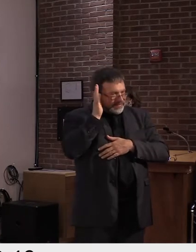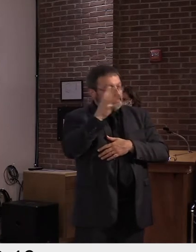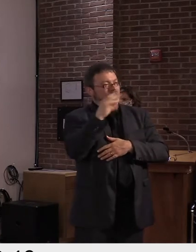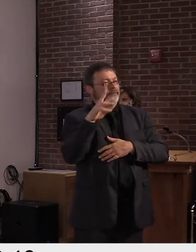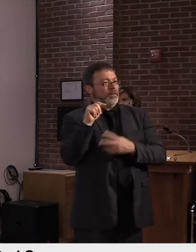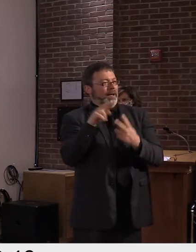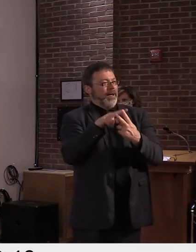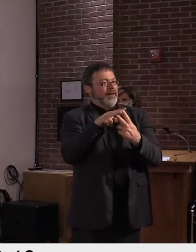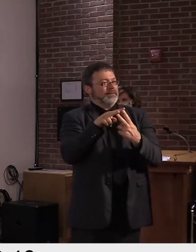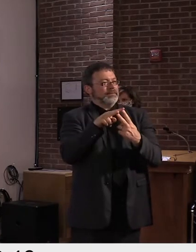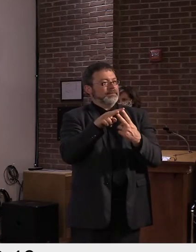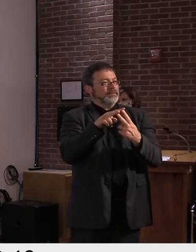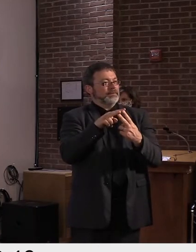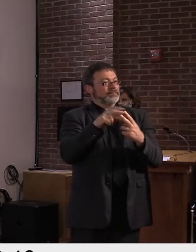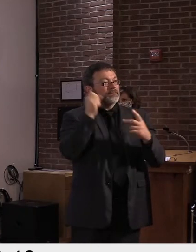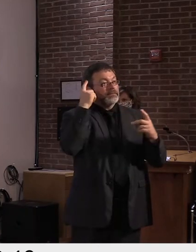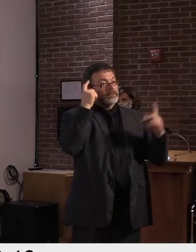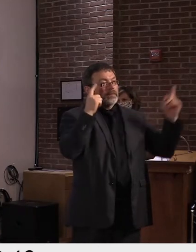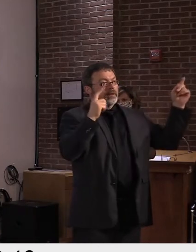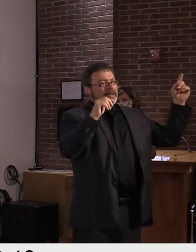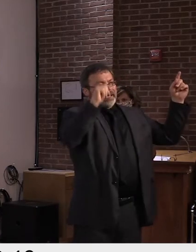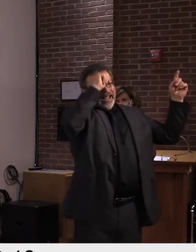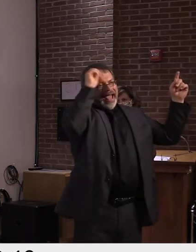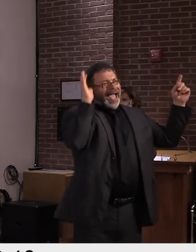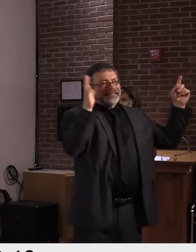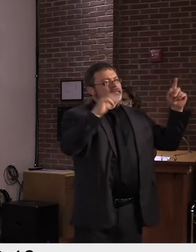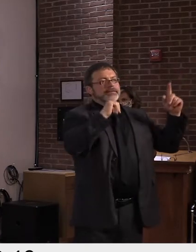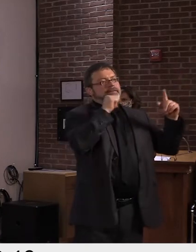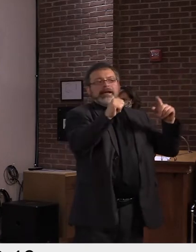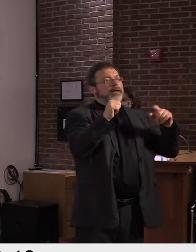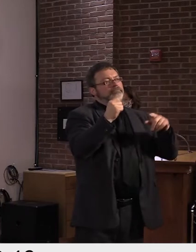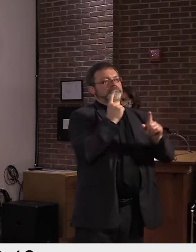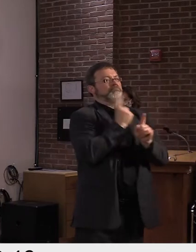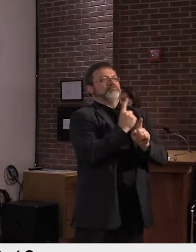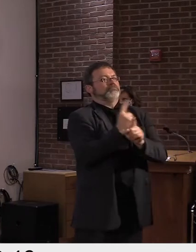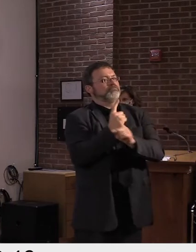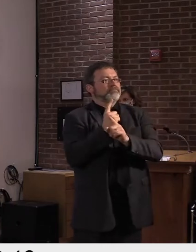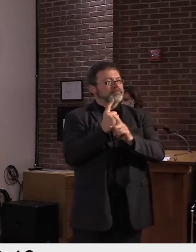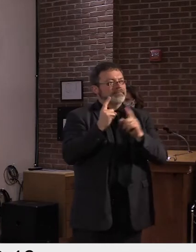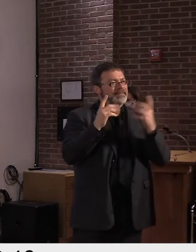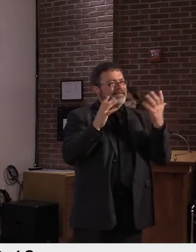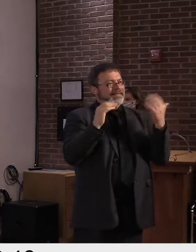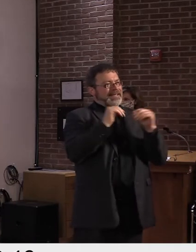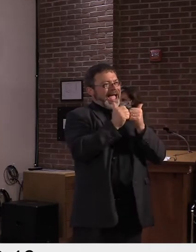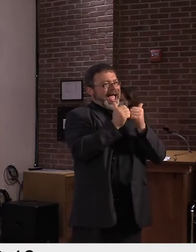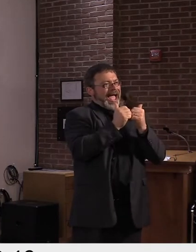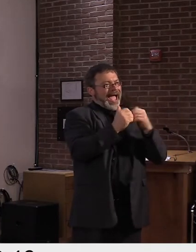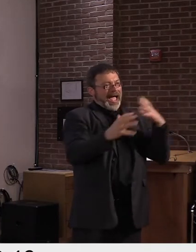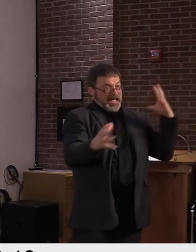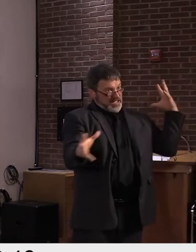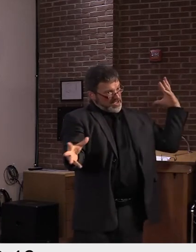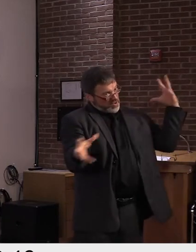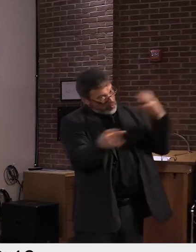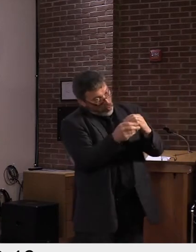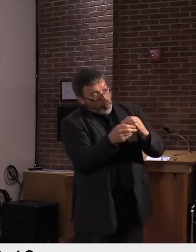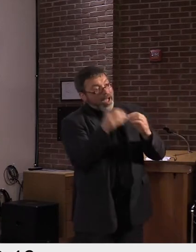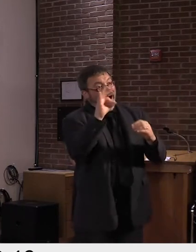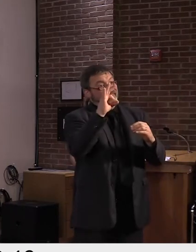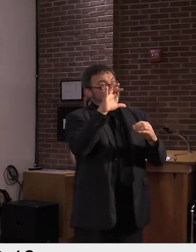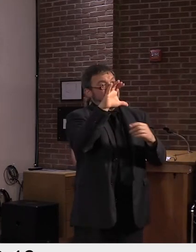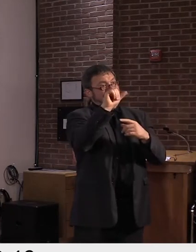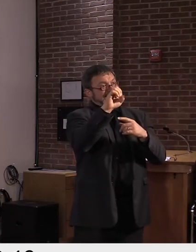is less reliable when the number of cases is small. And admittedly, when we got states around the country that are